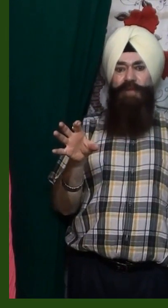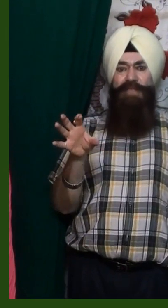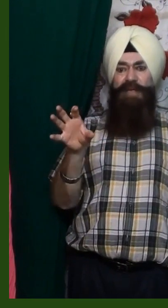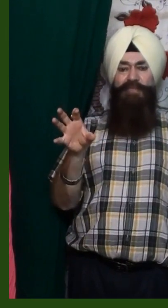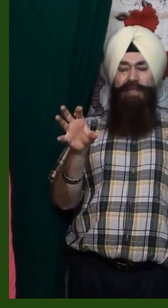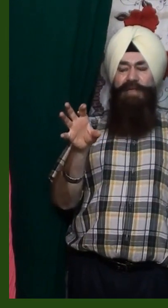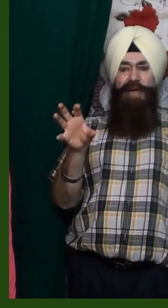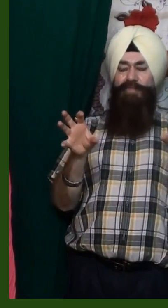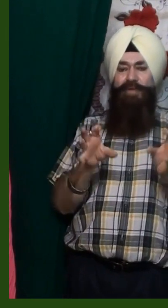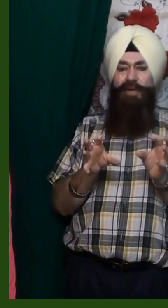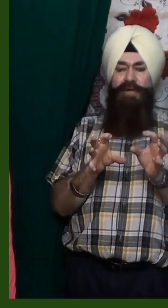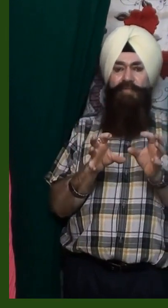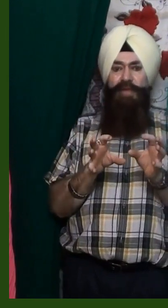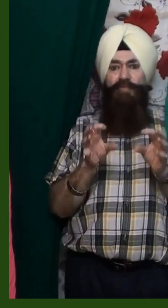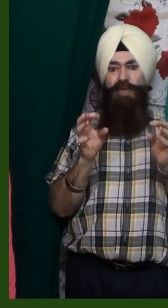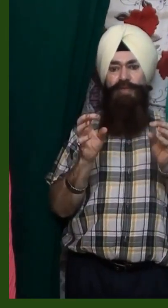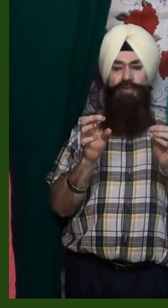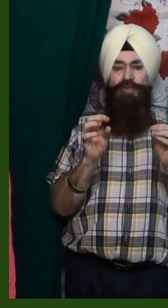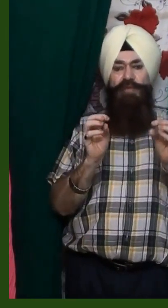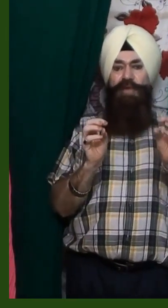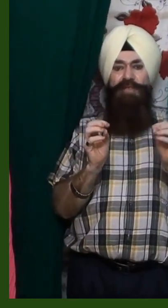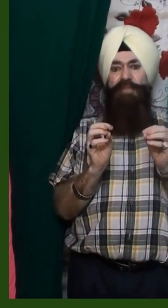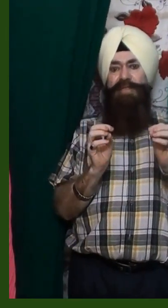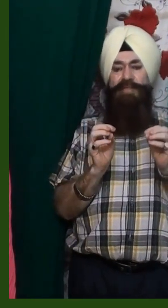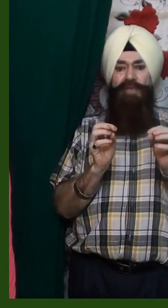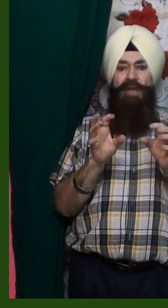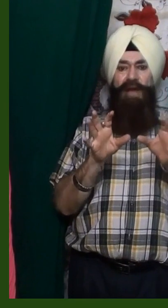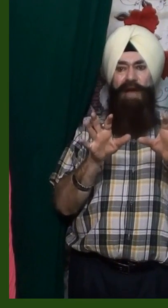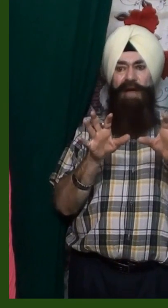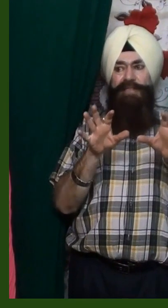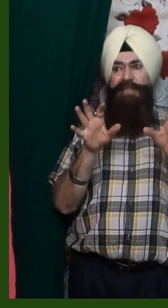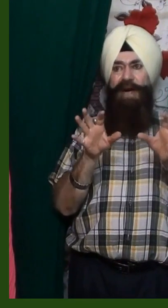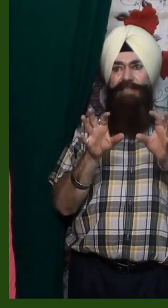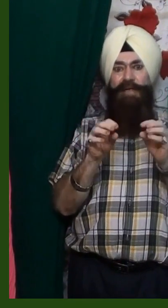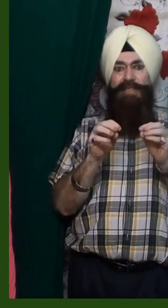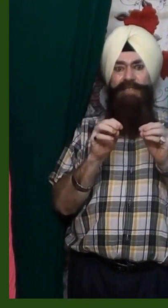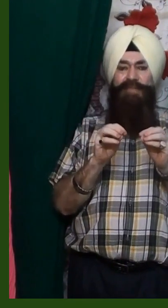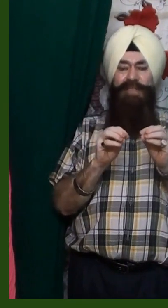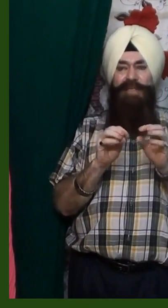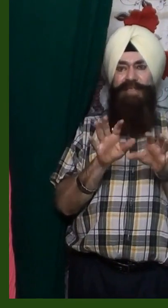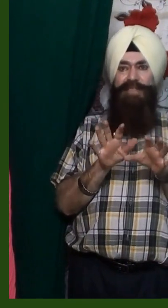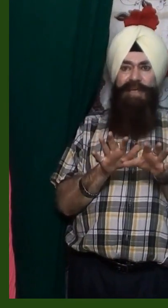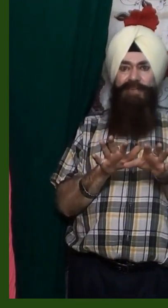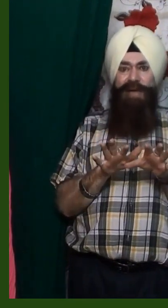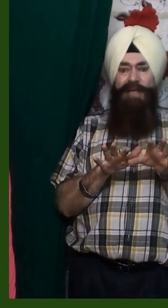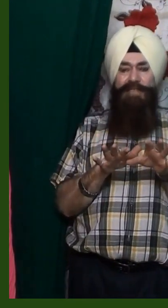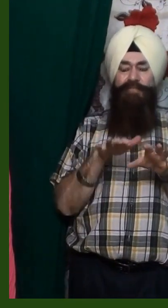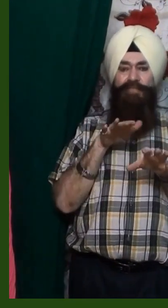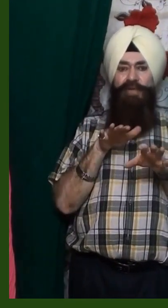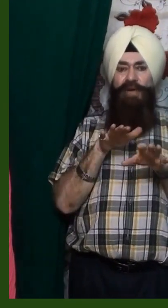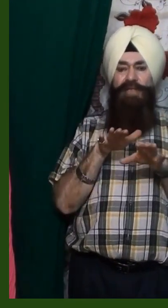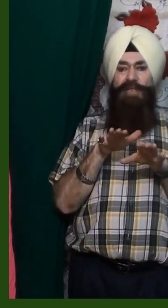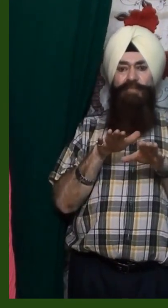spatial coordinates x, y, z with the time clock, where you do the measurements. And that space, if either it is at